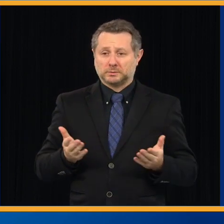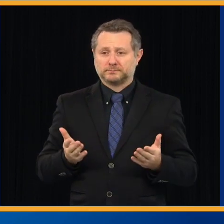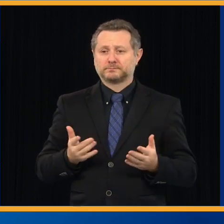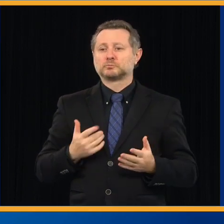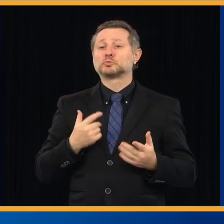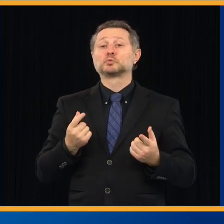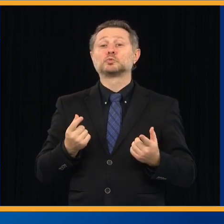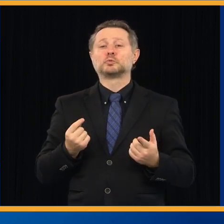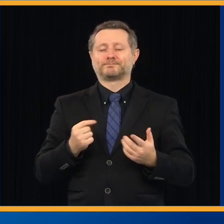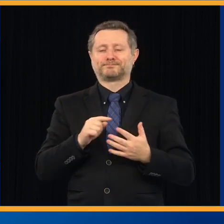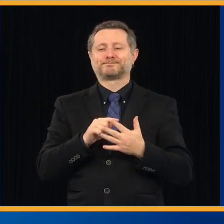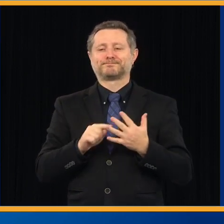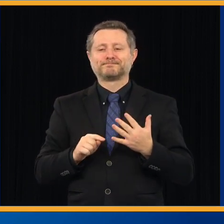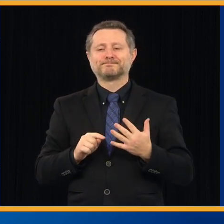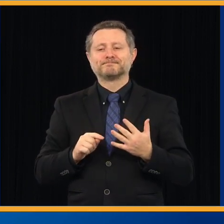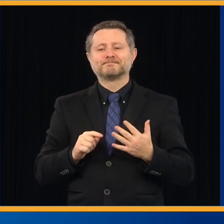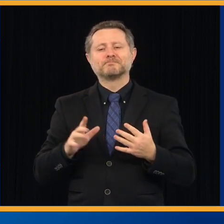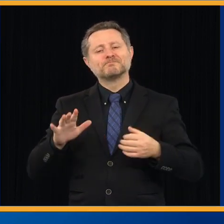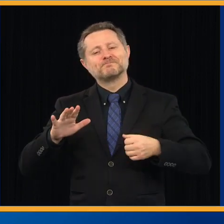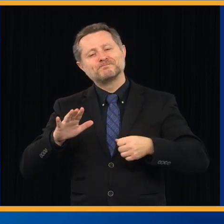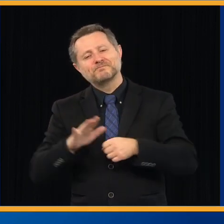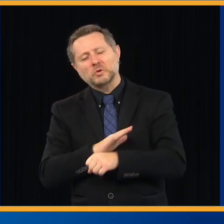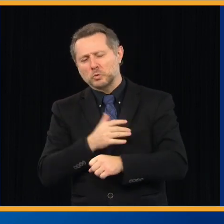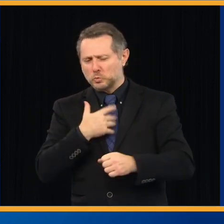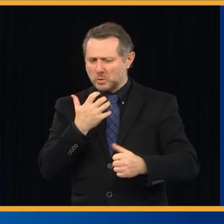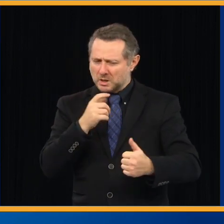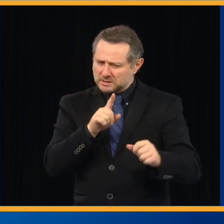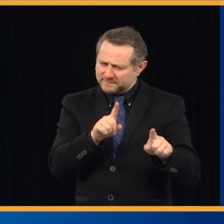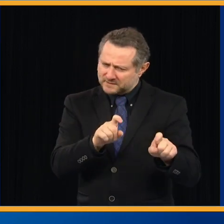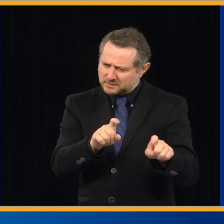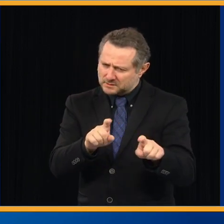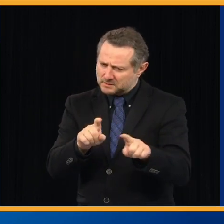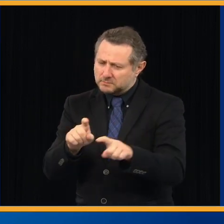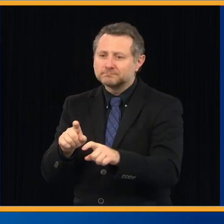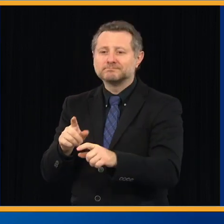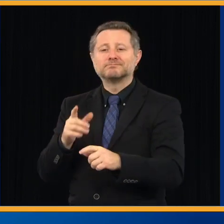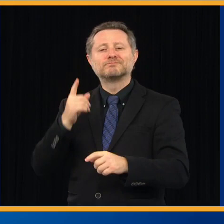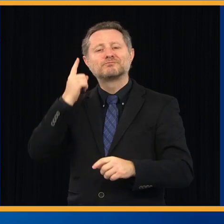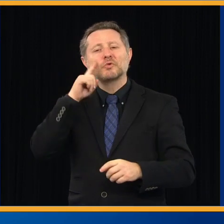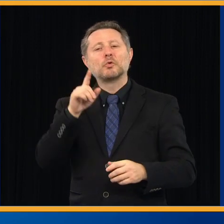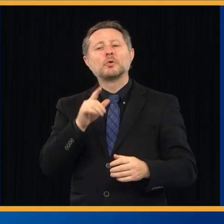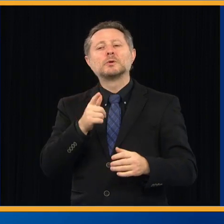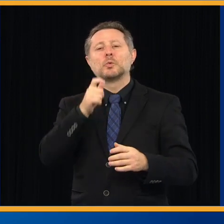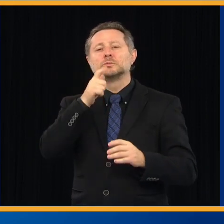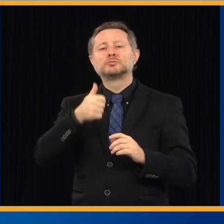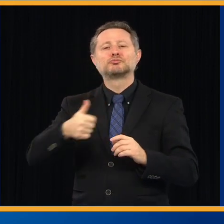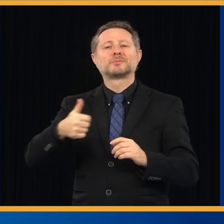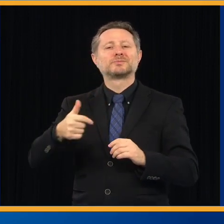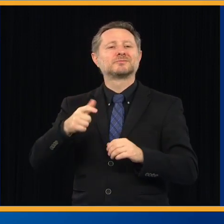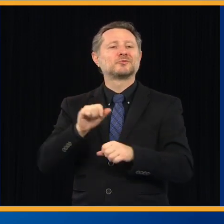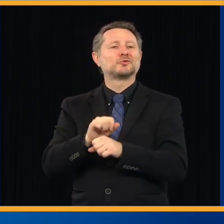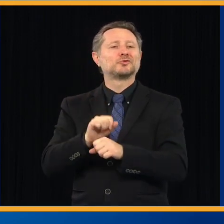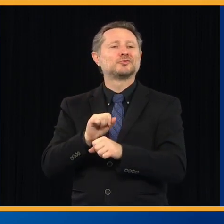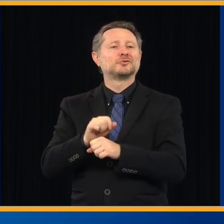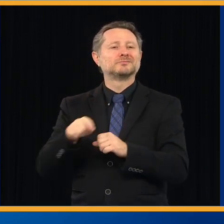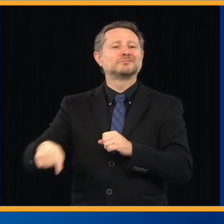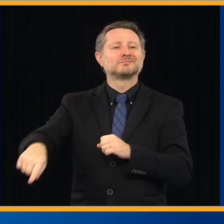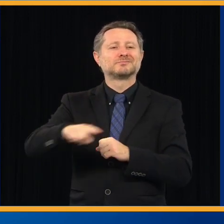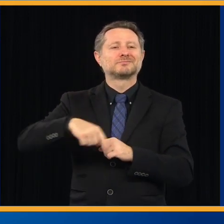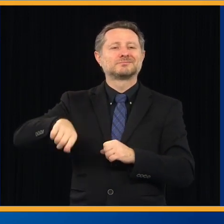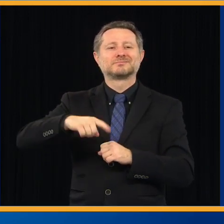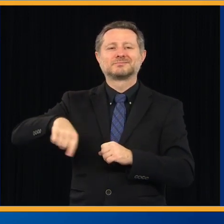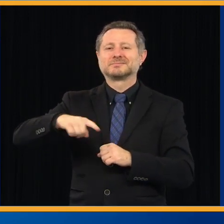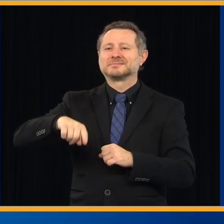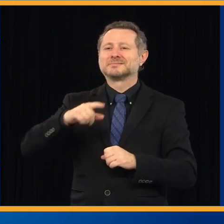a full survey of antibody testing for transit workers. Transit workers